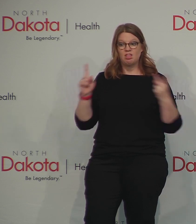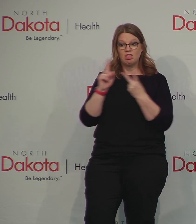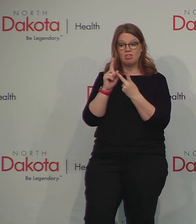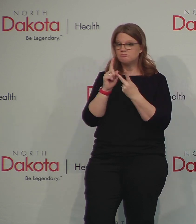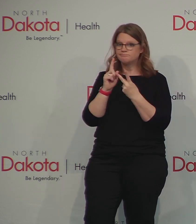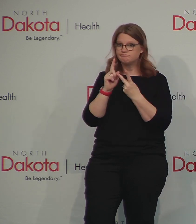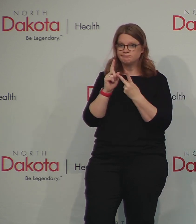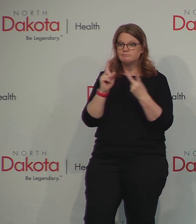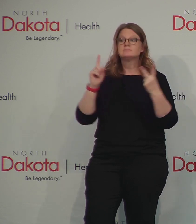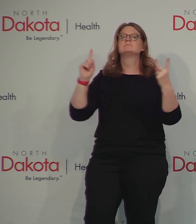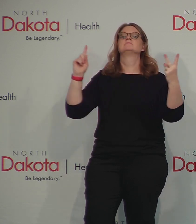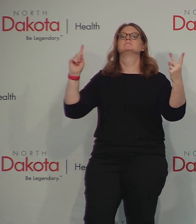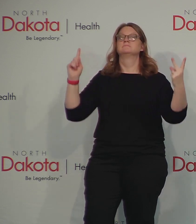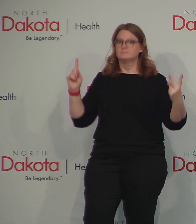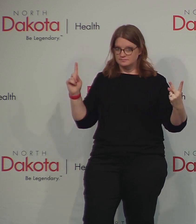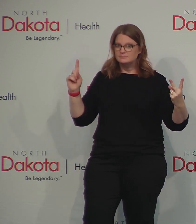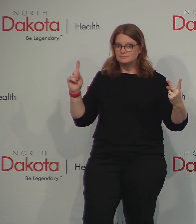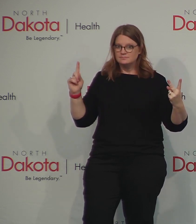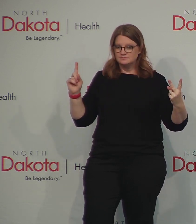the holidays,